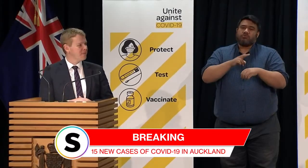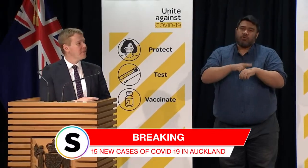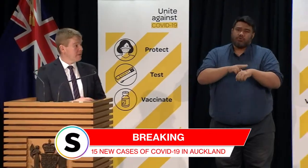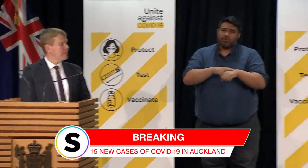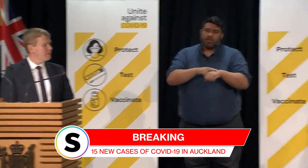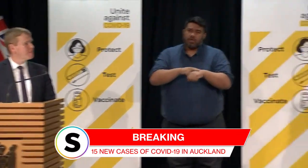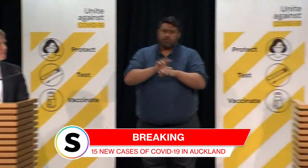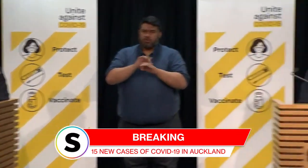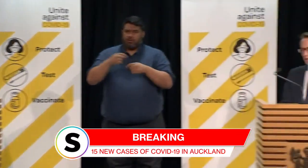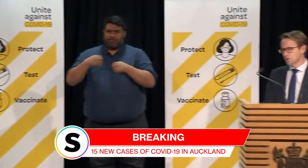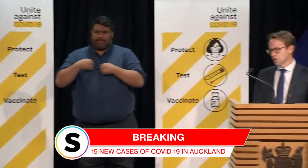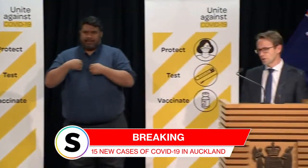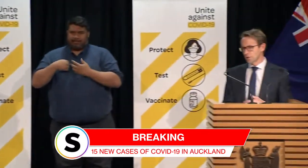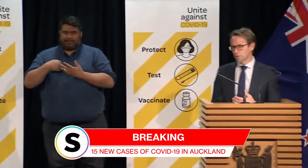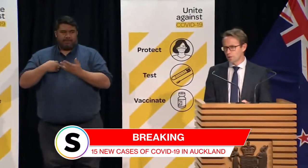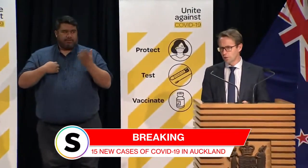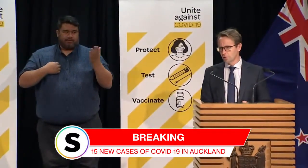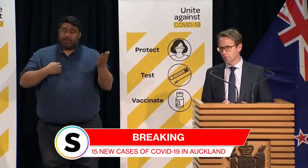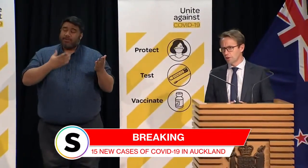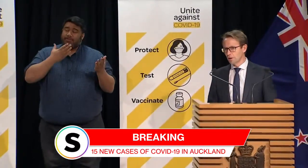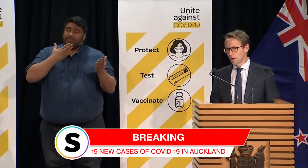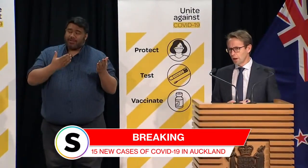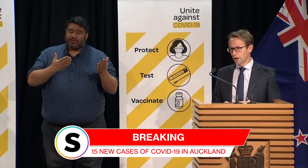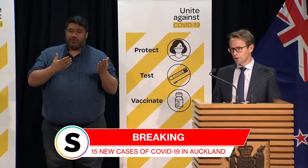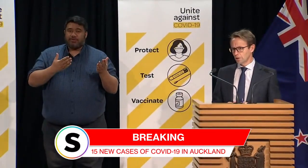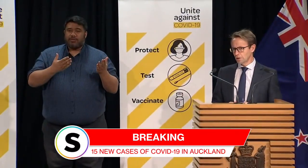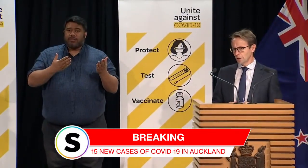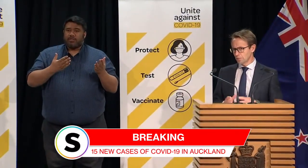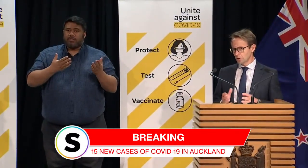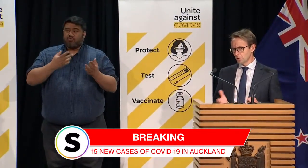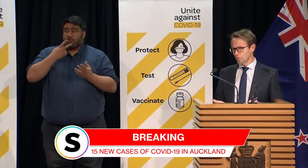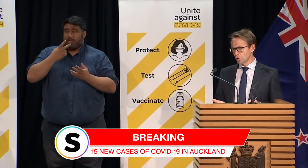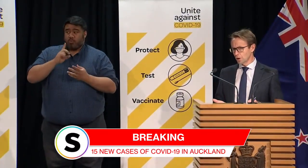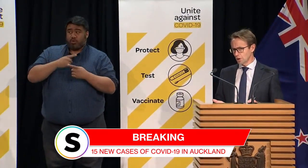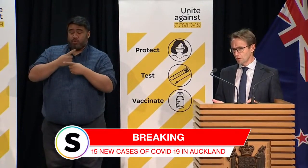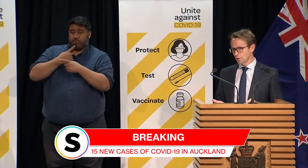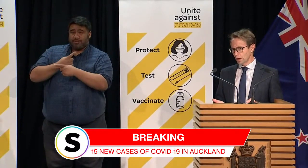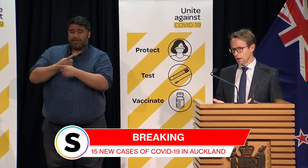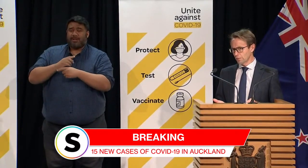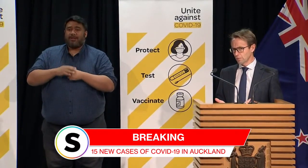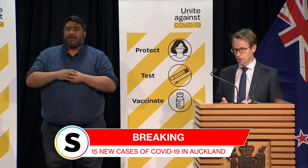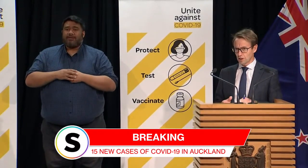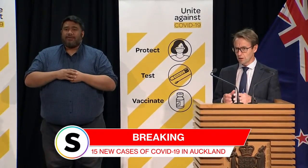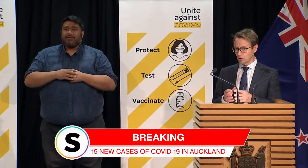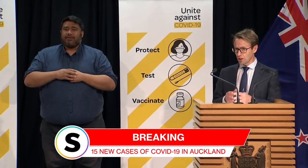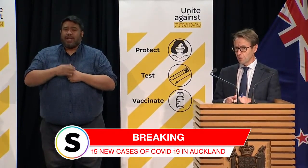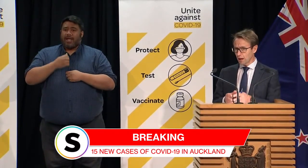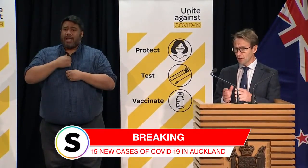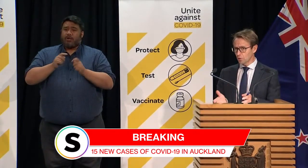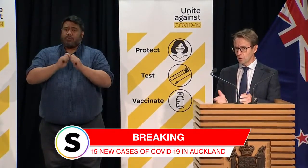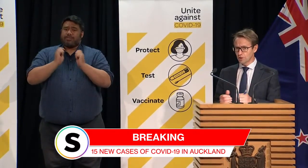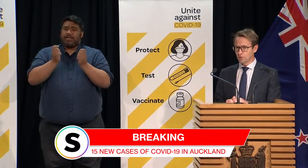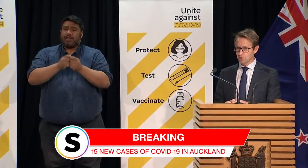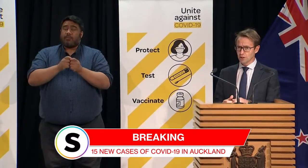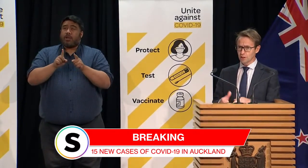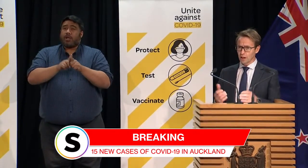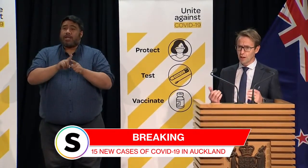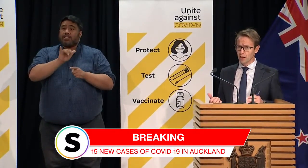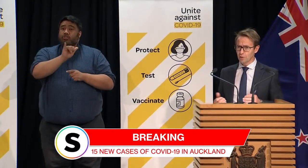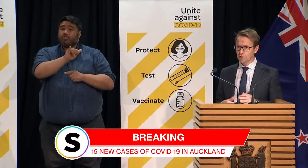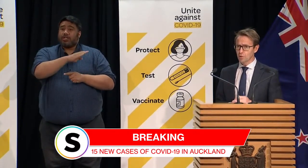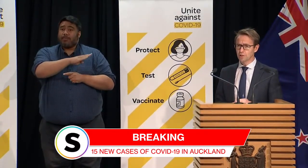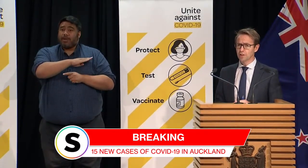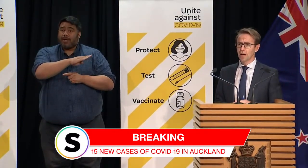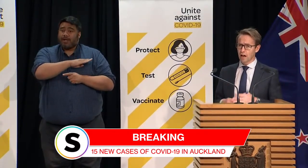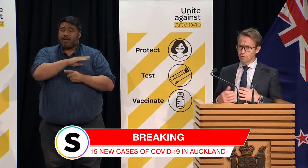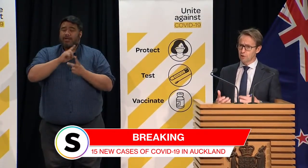me. Thanks, Minister. Just to reiterate what you've said, actually the teams who work in particularly the Jet Park and the quarantine facility and